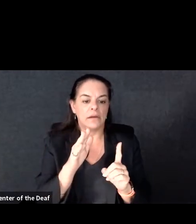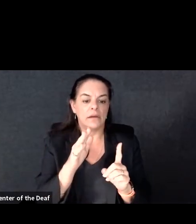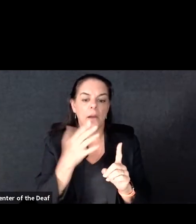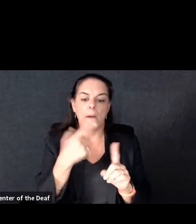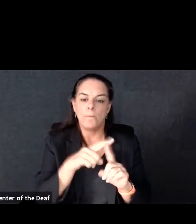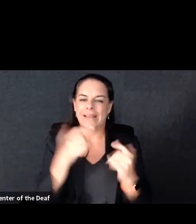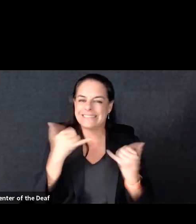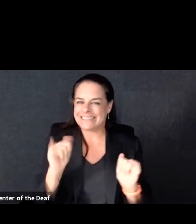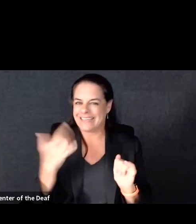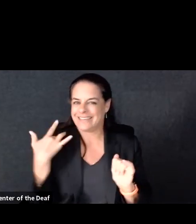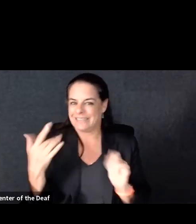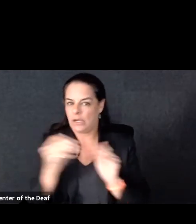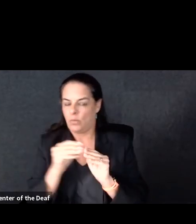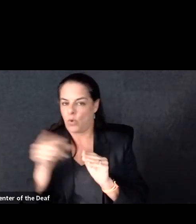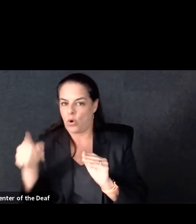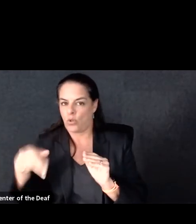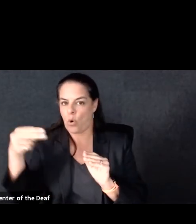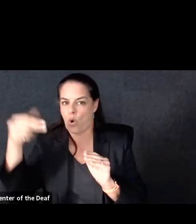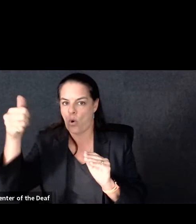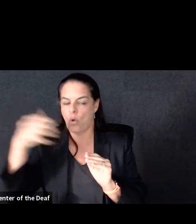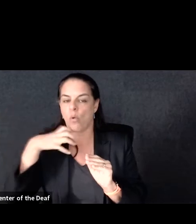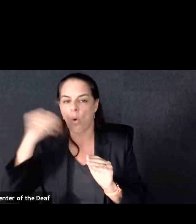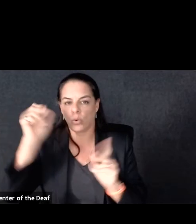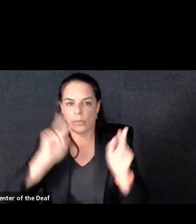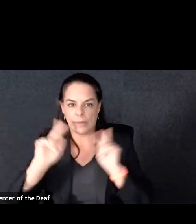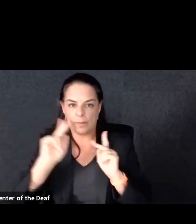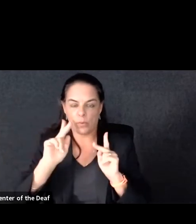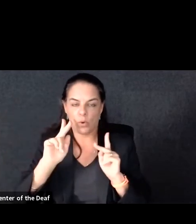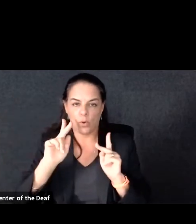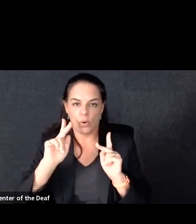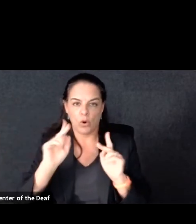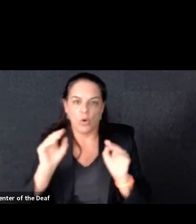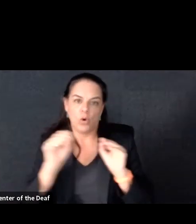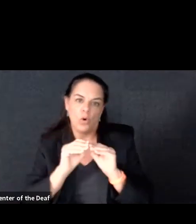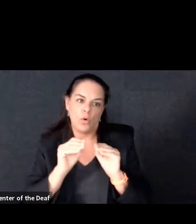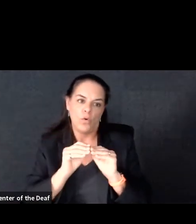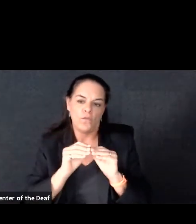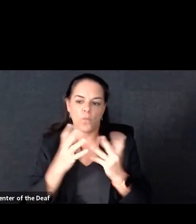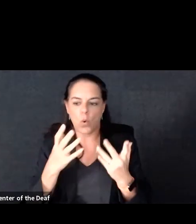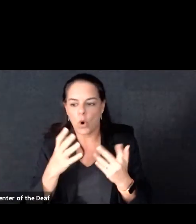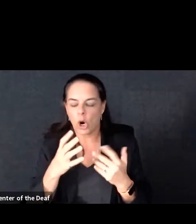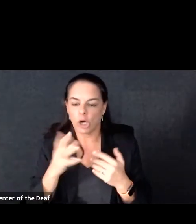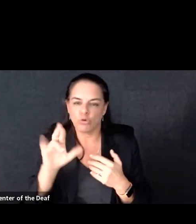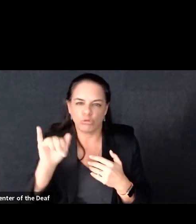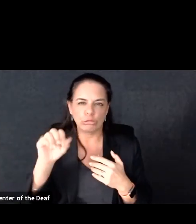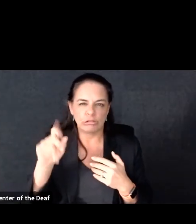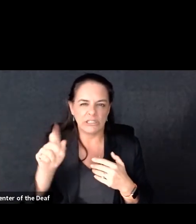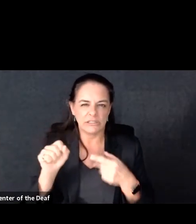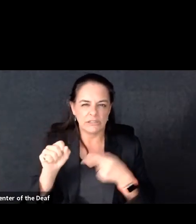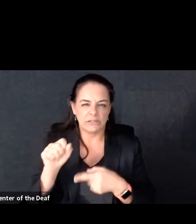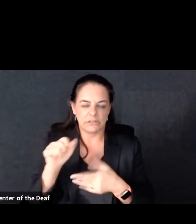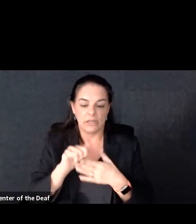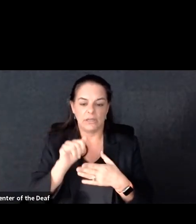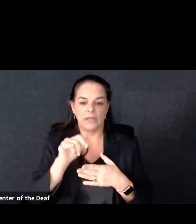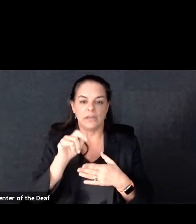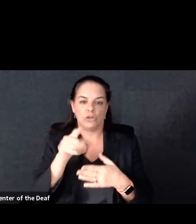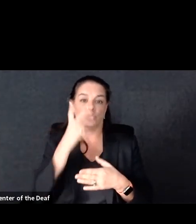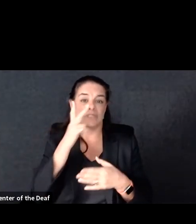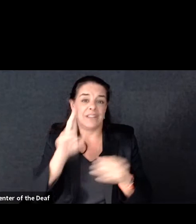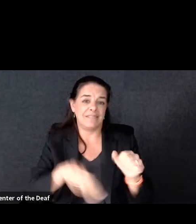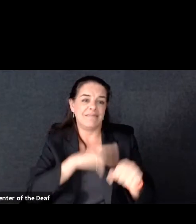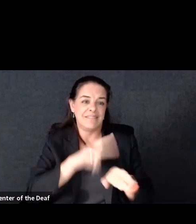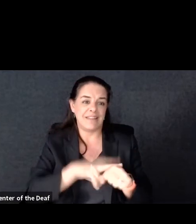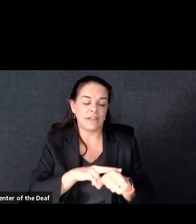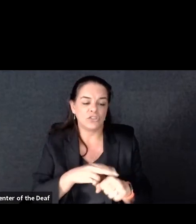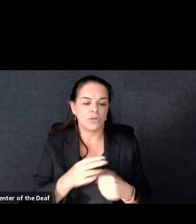the higher population or the older populations or those with higher or more comorbidities with what you see in the national trends was the last discussion